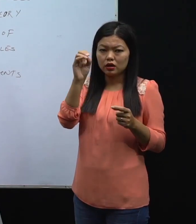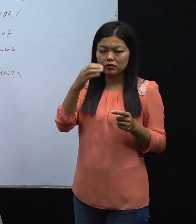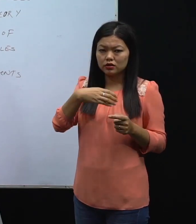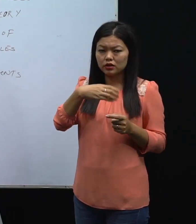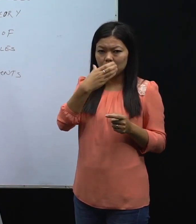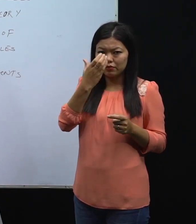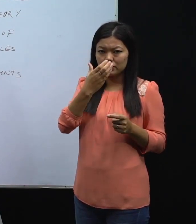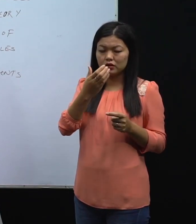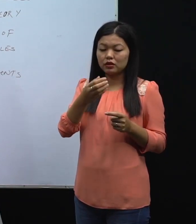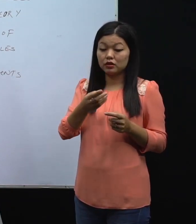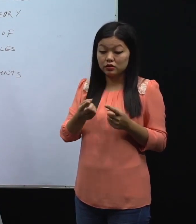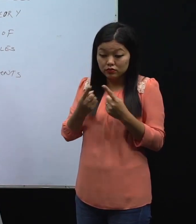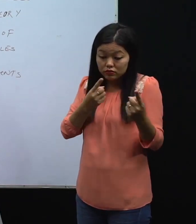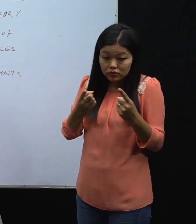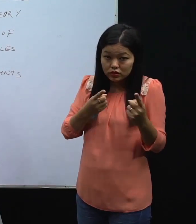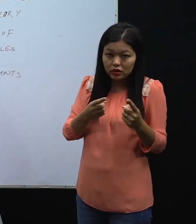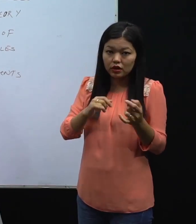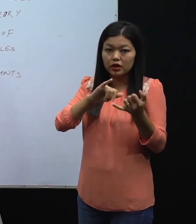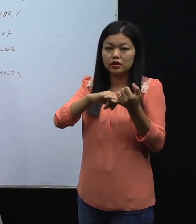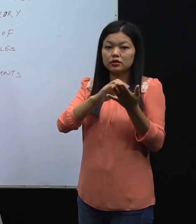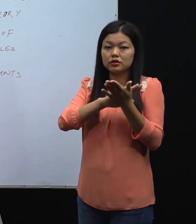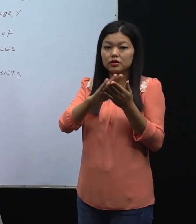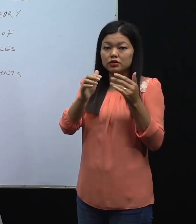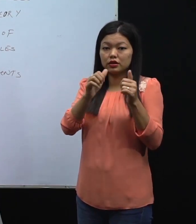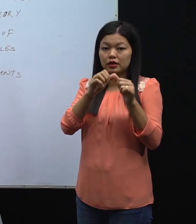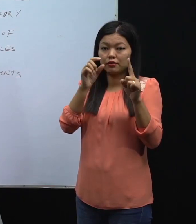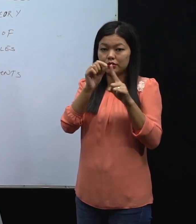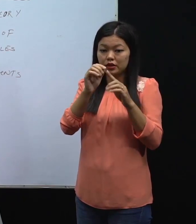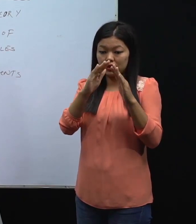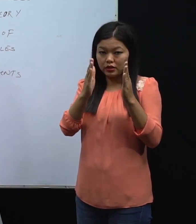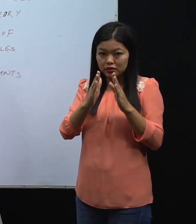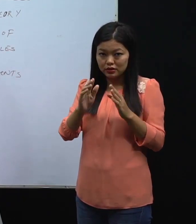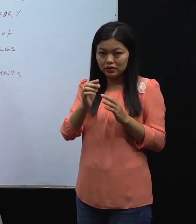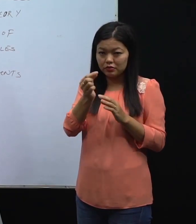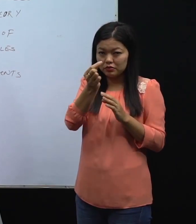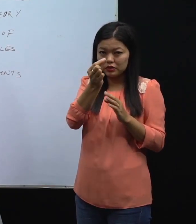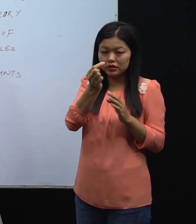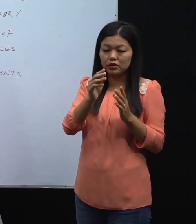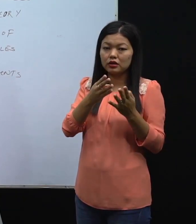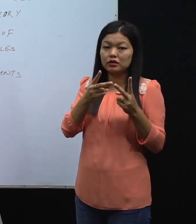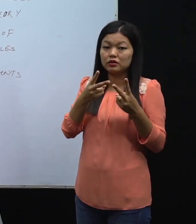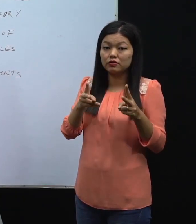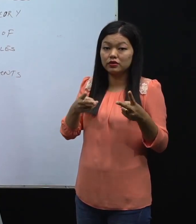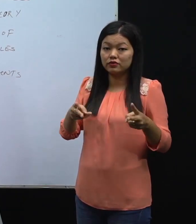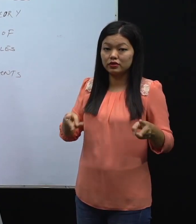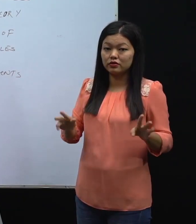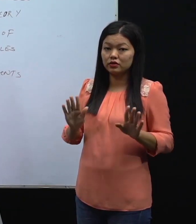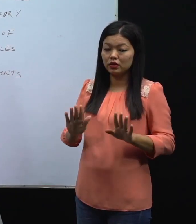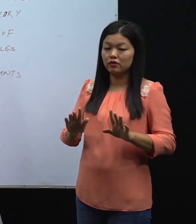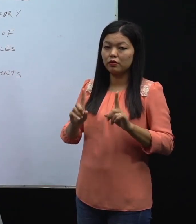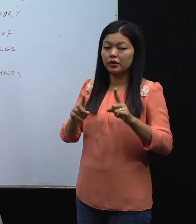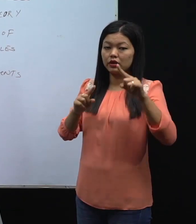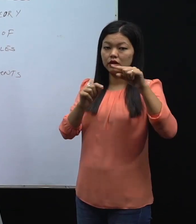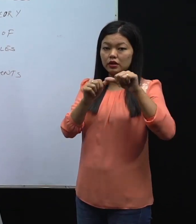and size. Clear? So that can happen even in any other fruit as well. Right, but here when we are talking about